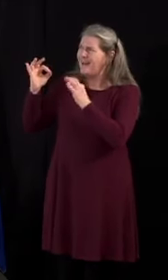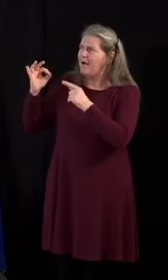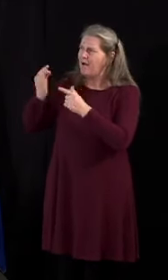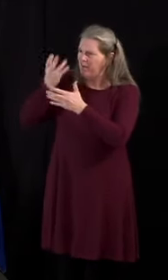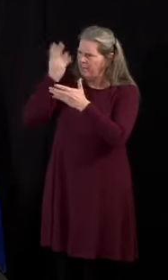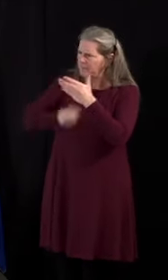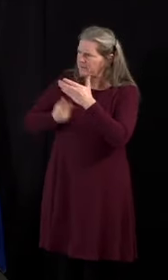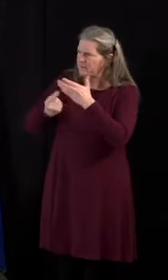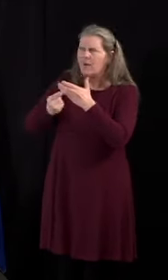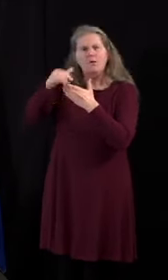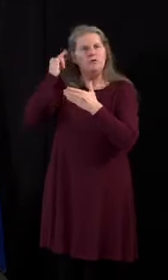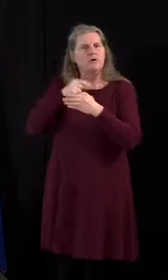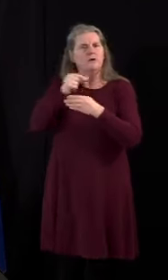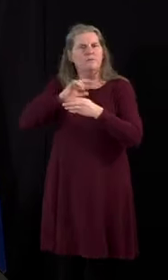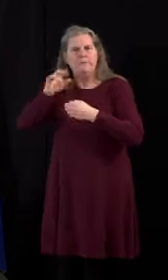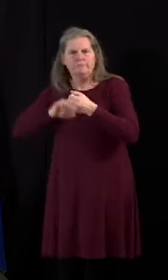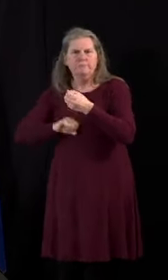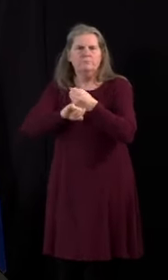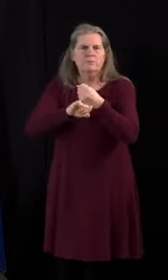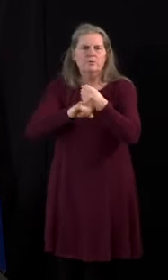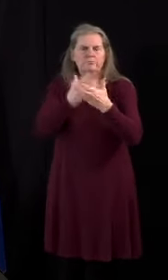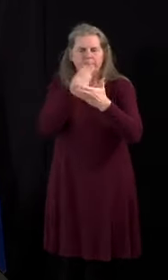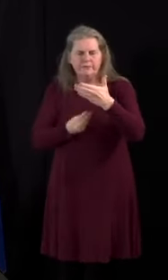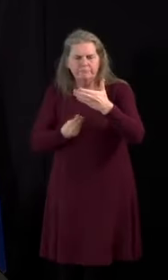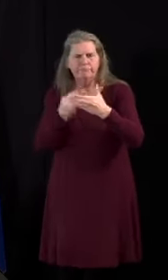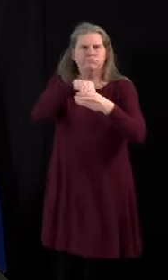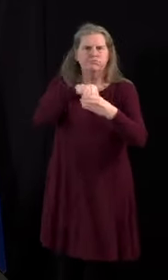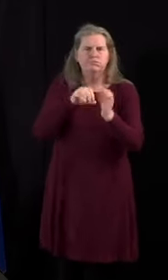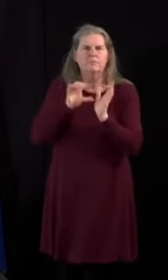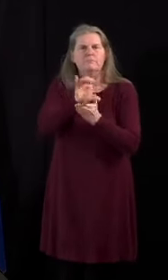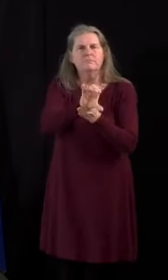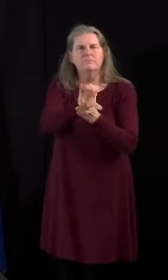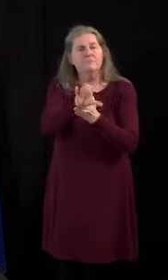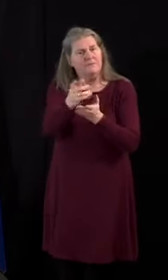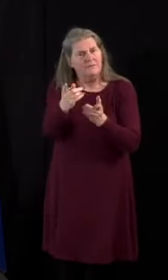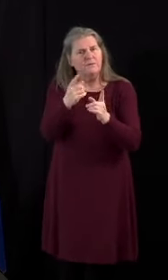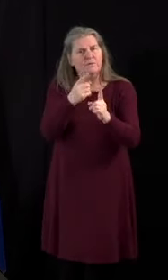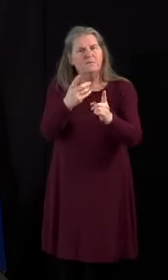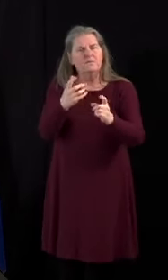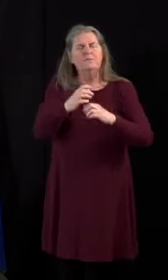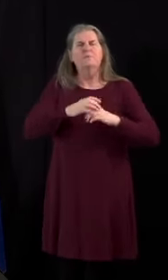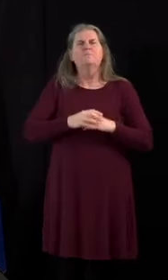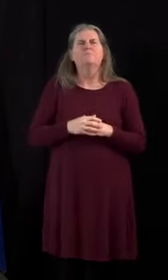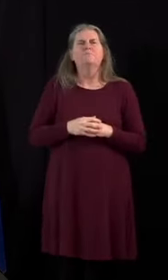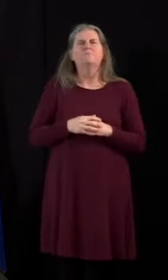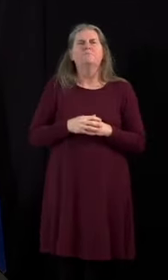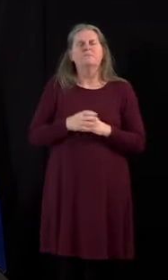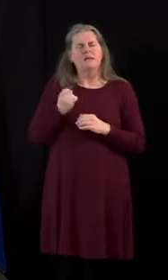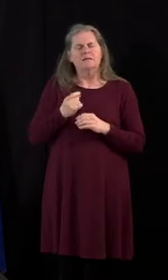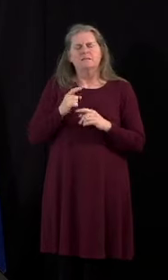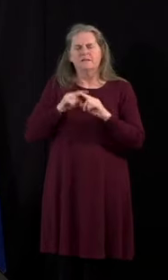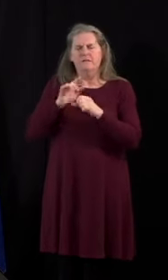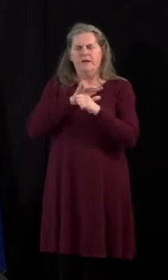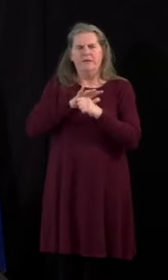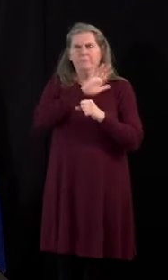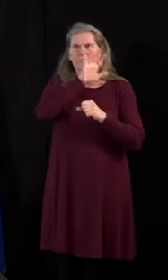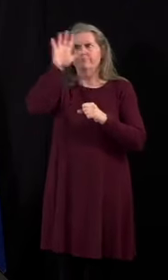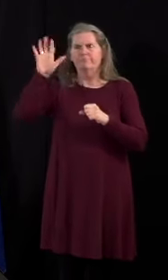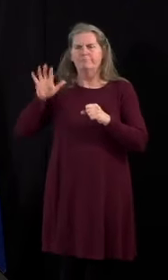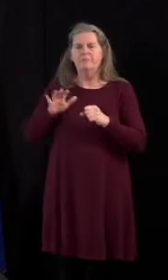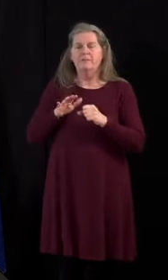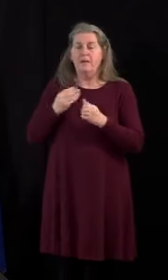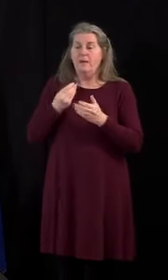And what we've heard, you'll hear it across the country, and you'll hear it from region to region, that the wage